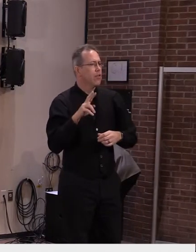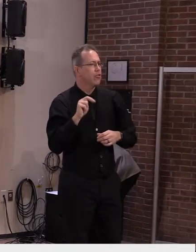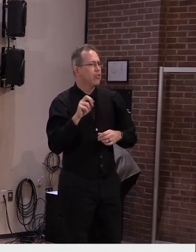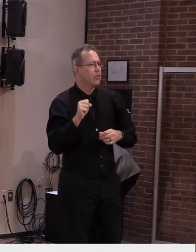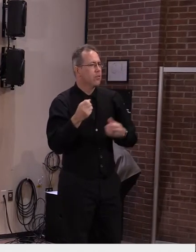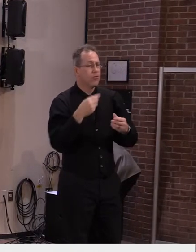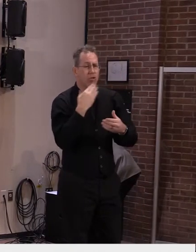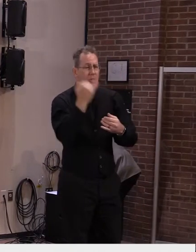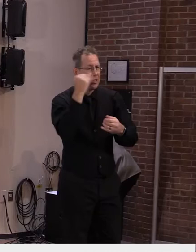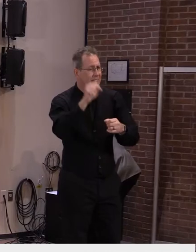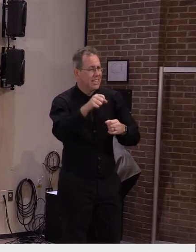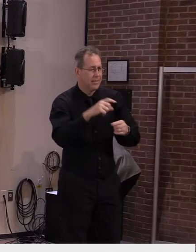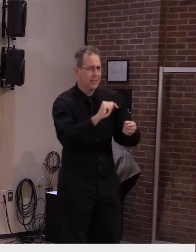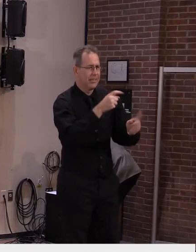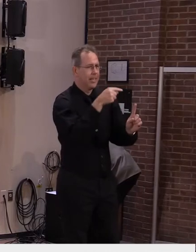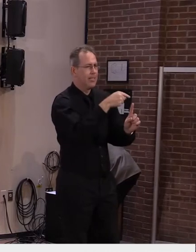regards.